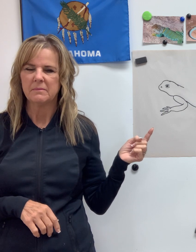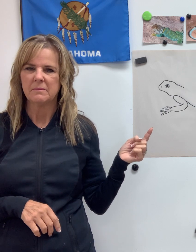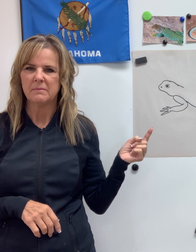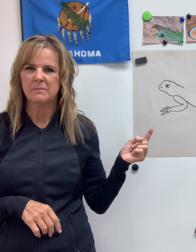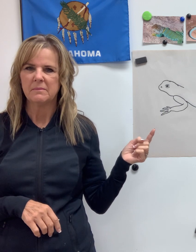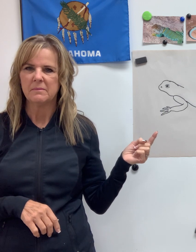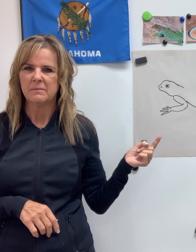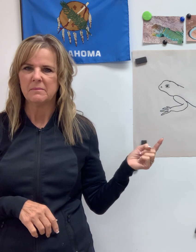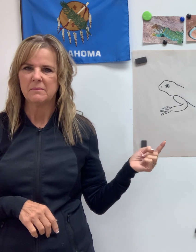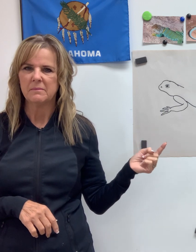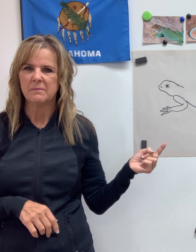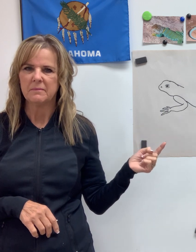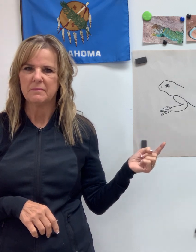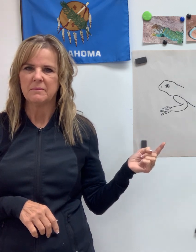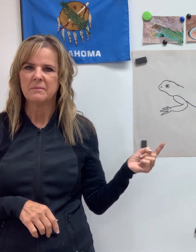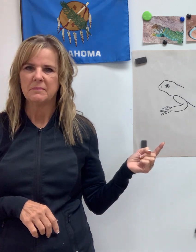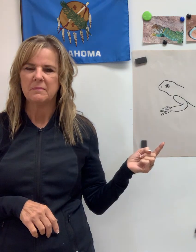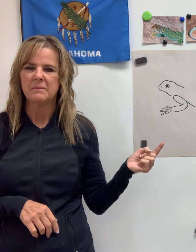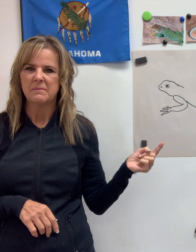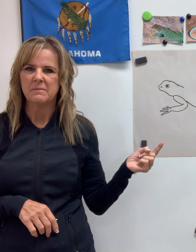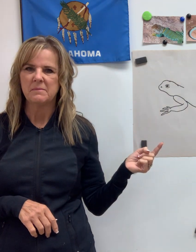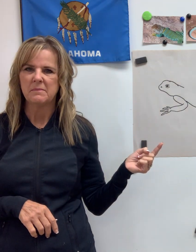there and comes back.